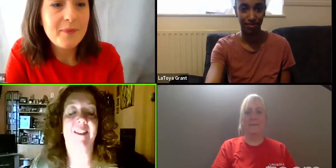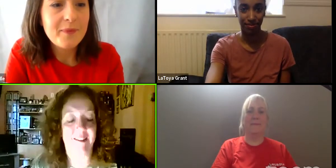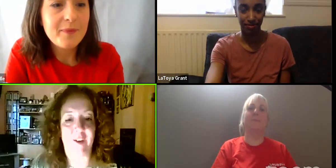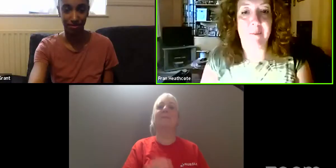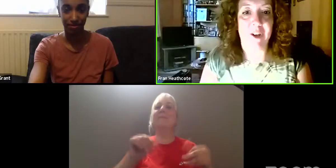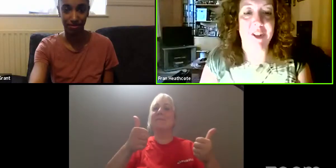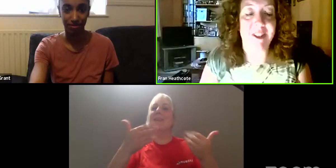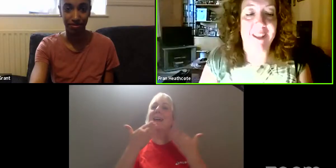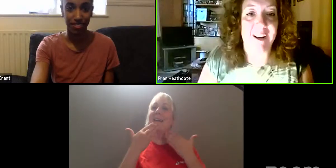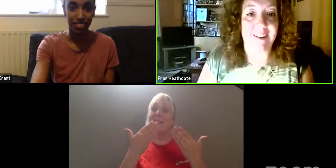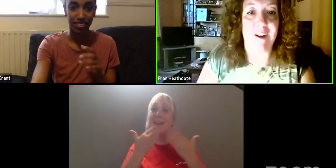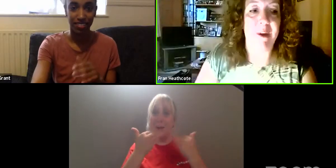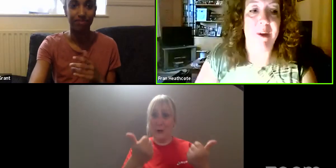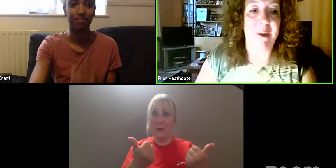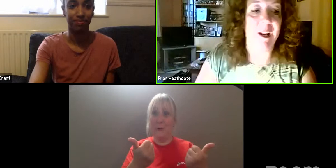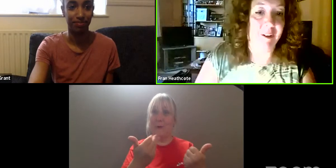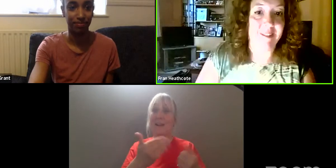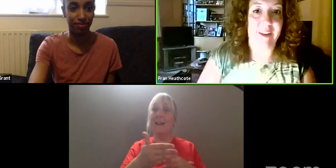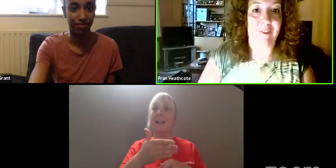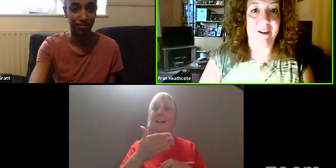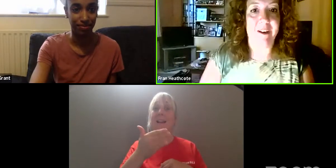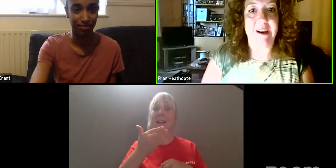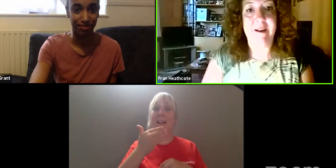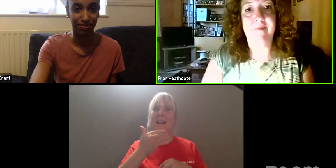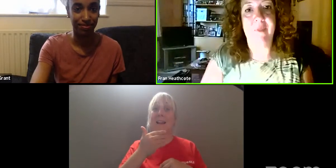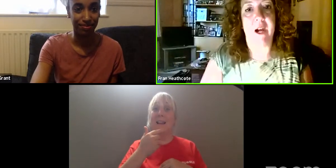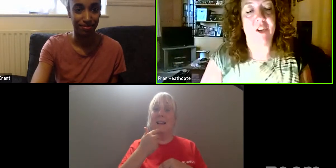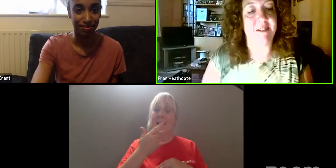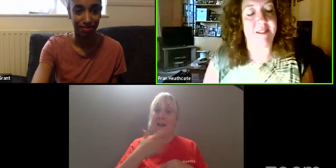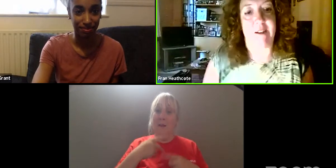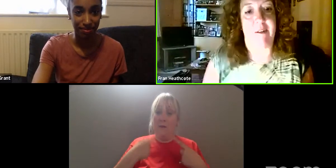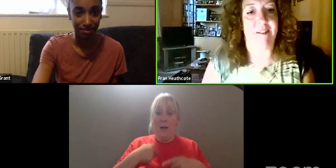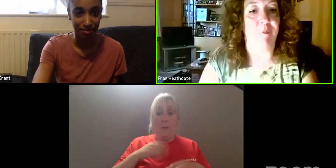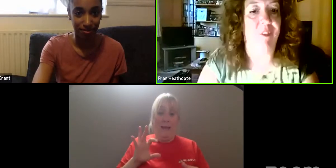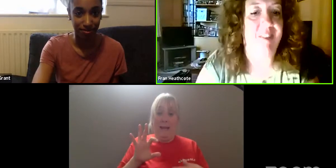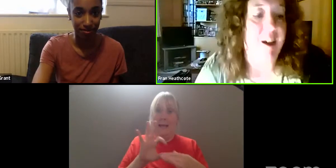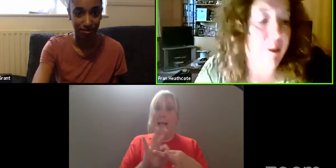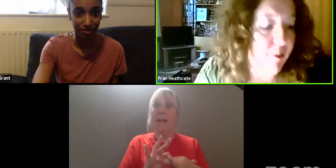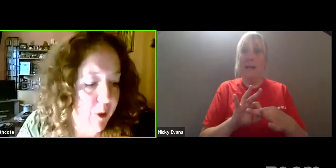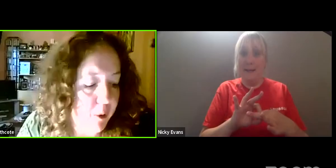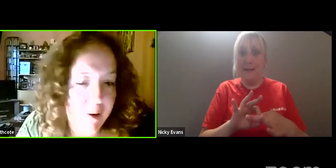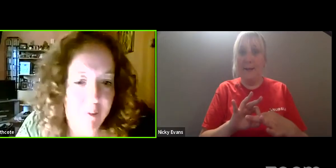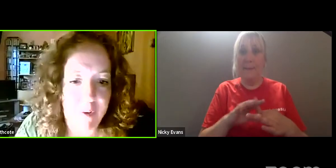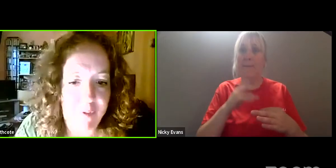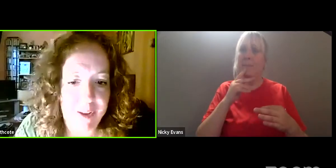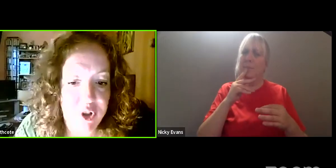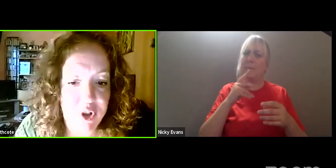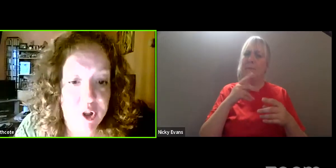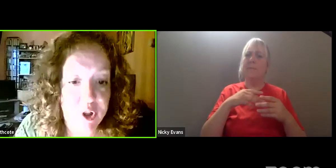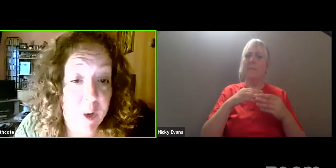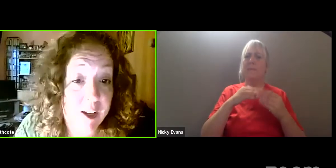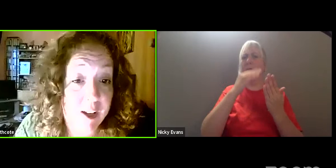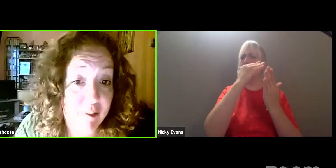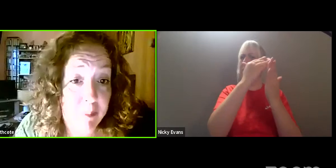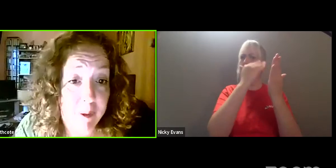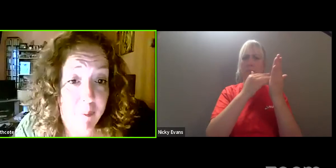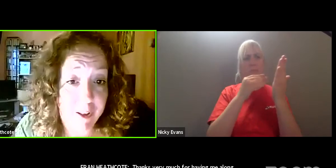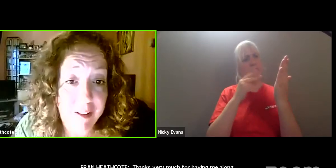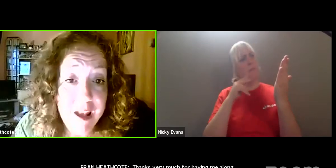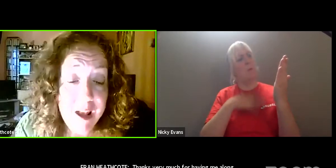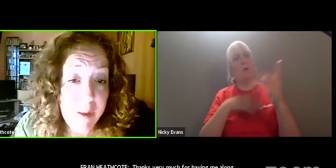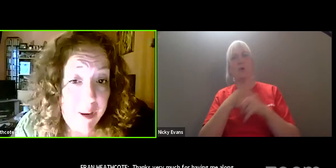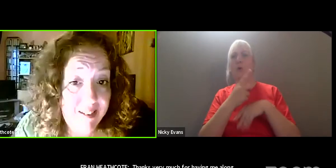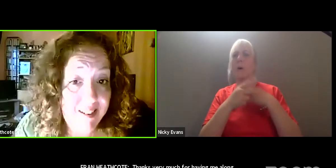Okay, thanks very much, and thanks for having me along this evening. I just set out a few of the issues we're currently grappling